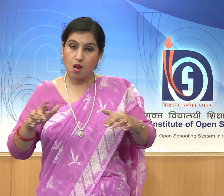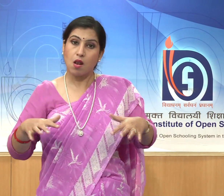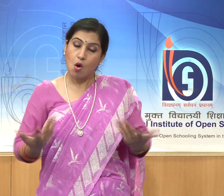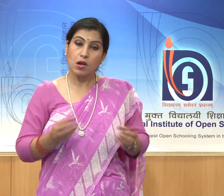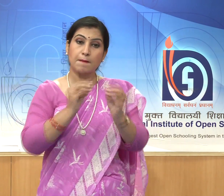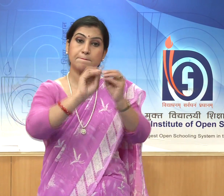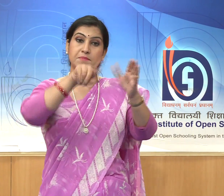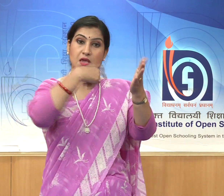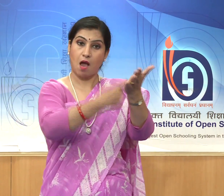and Bihar